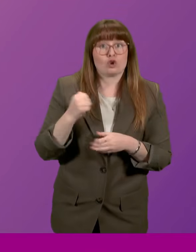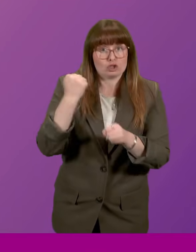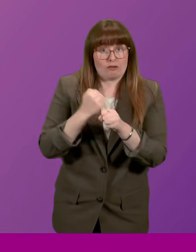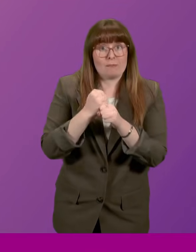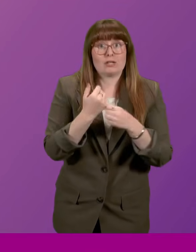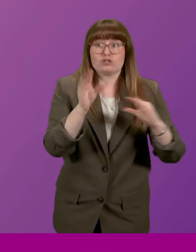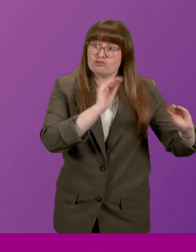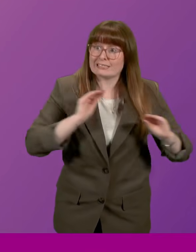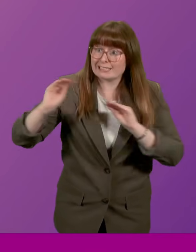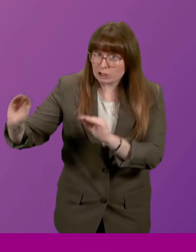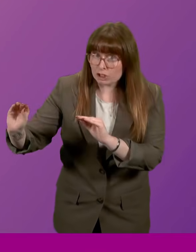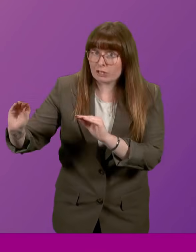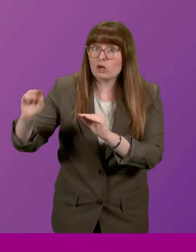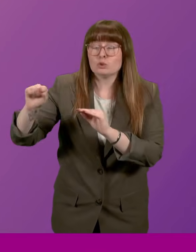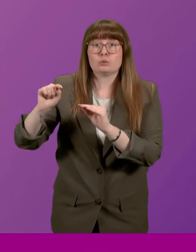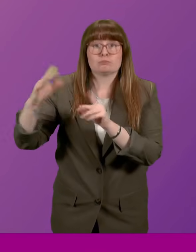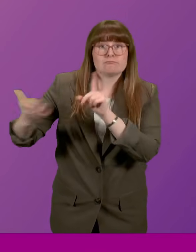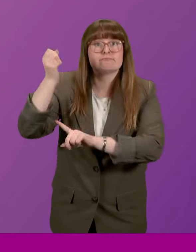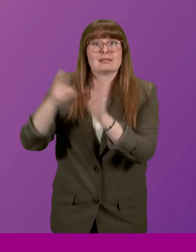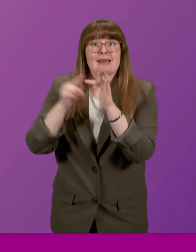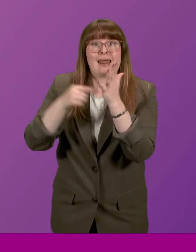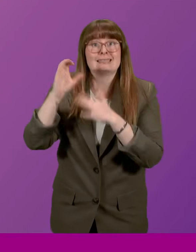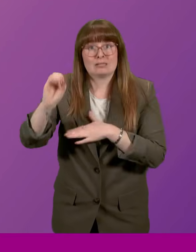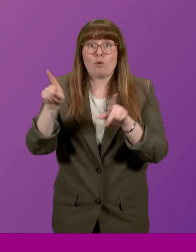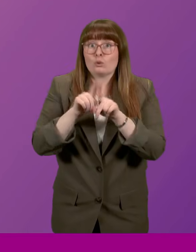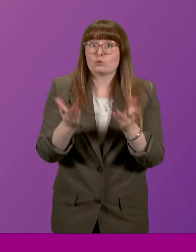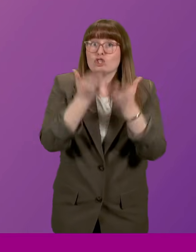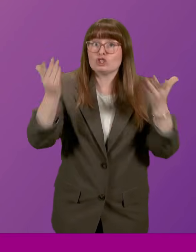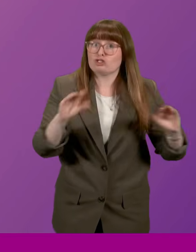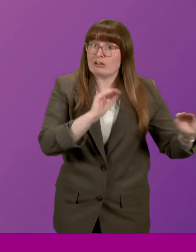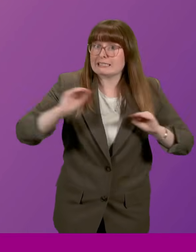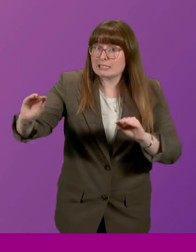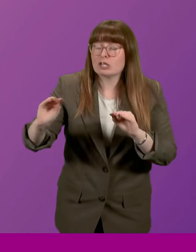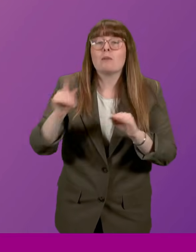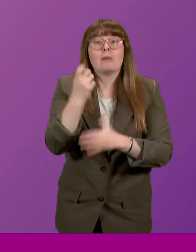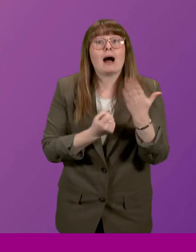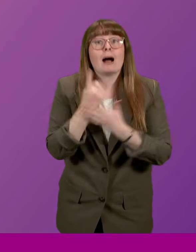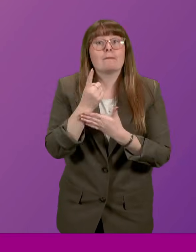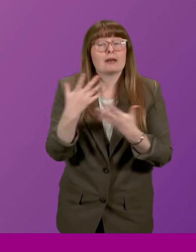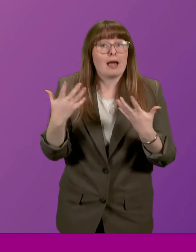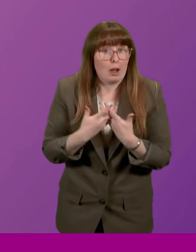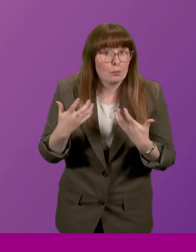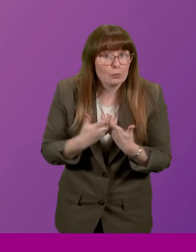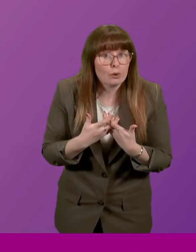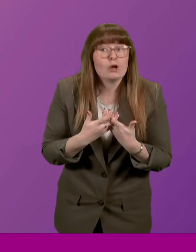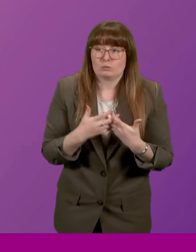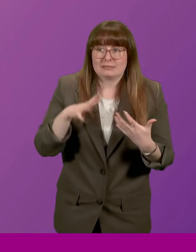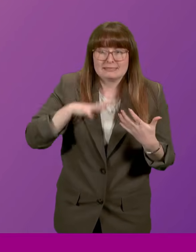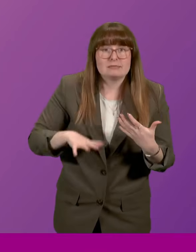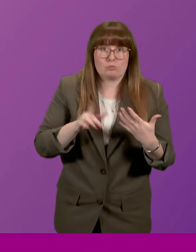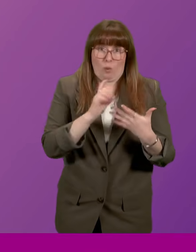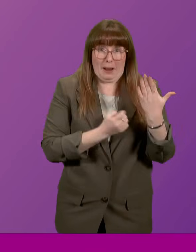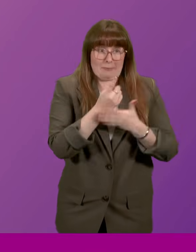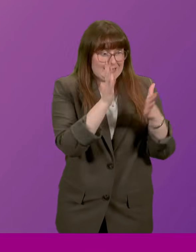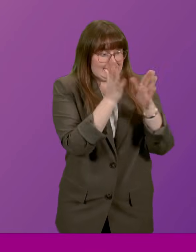to net zero and to a just transition, but they also happen within the context of the damage that